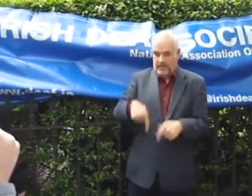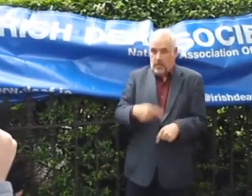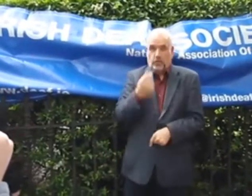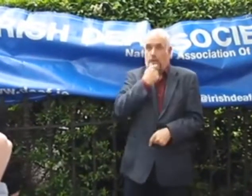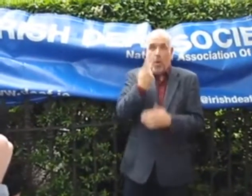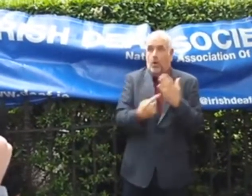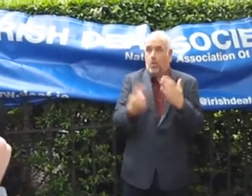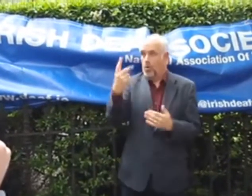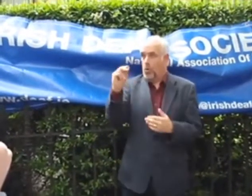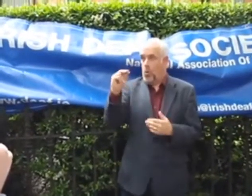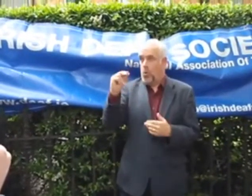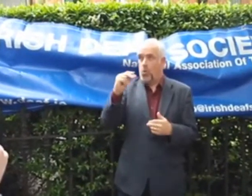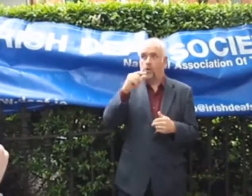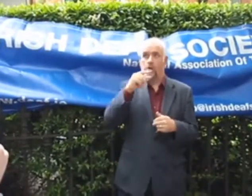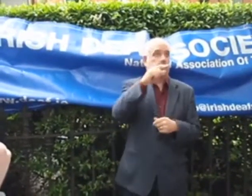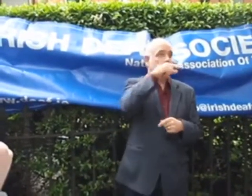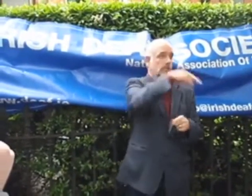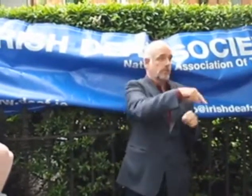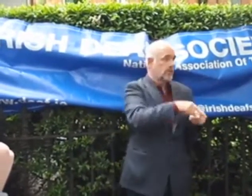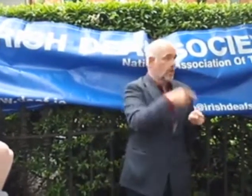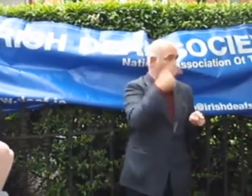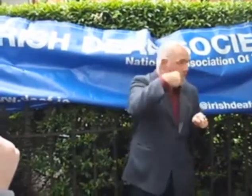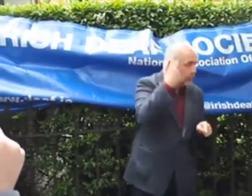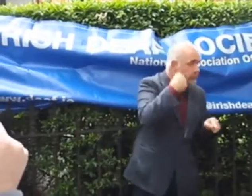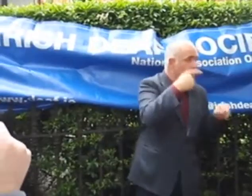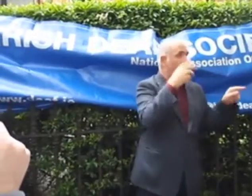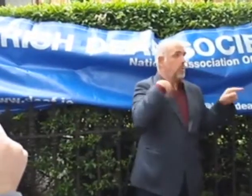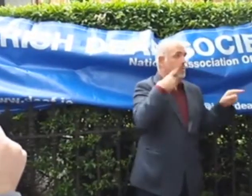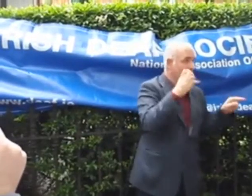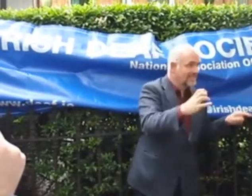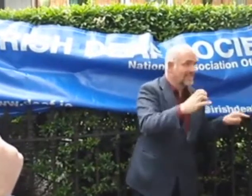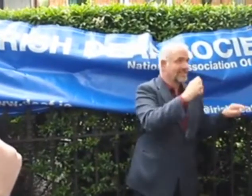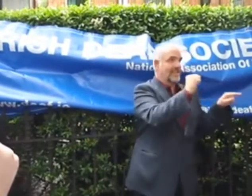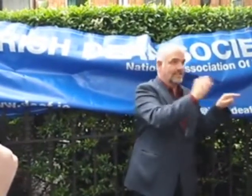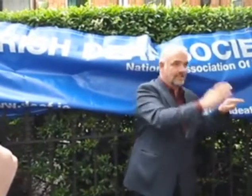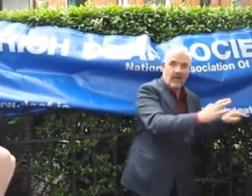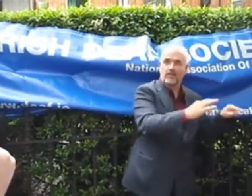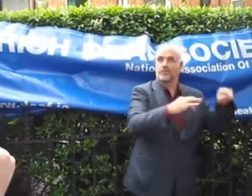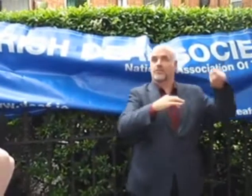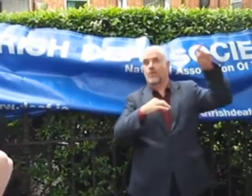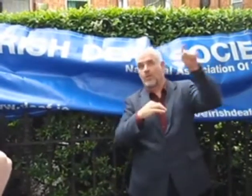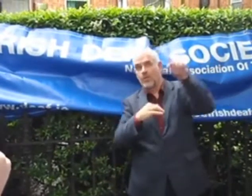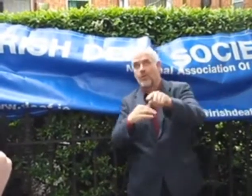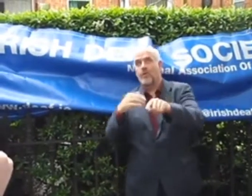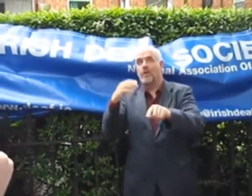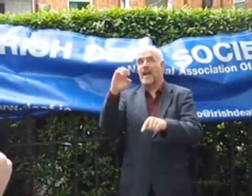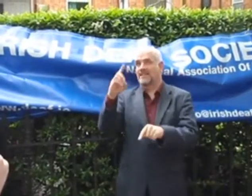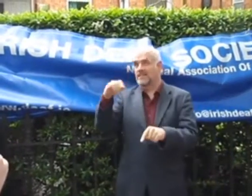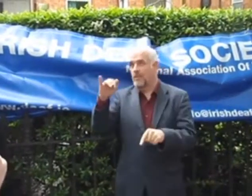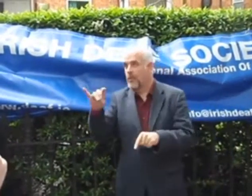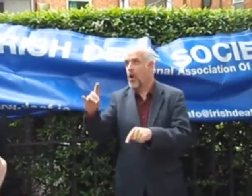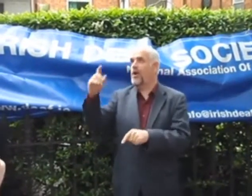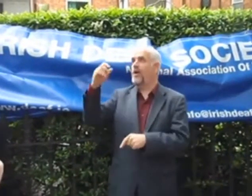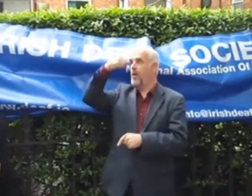for Italian Sign Language. And it's not just outside the embassy in Dublin that it's happening, but it's happening in London, in Washington DC, in